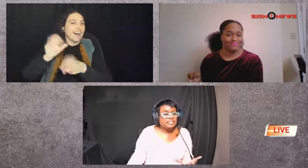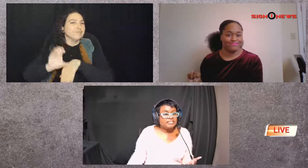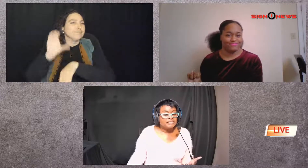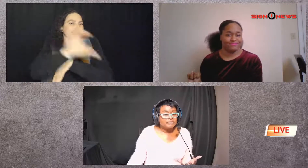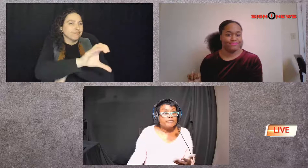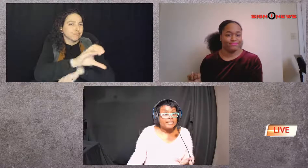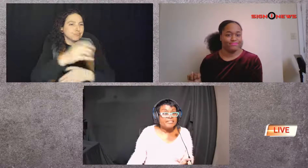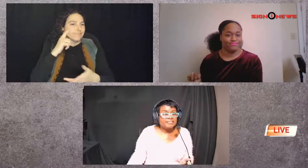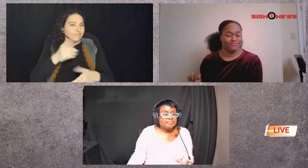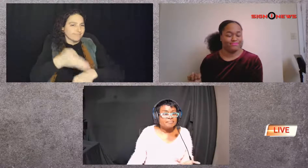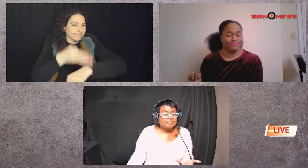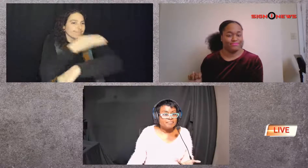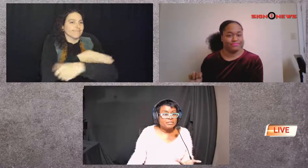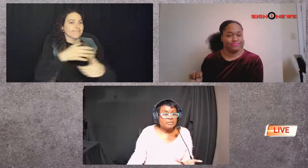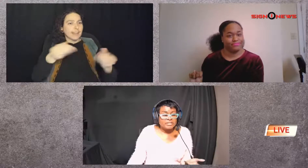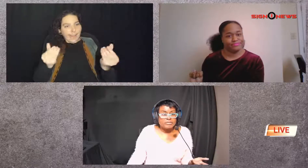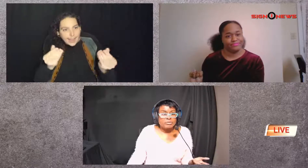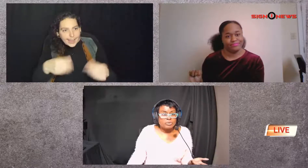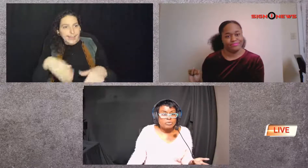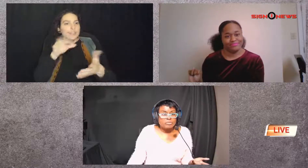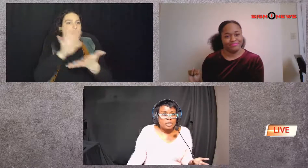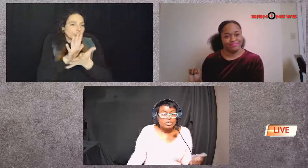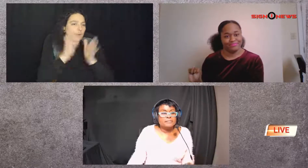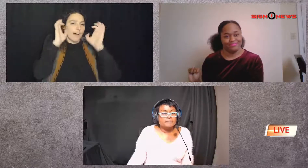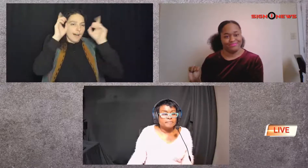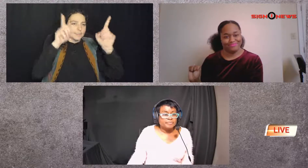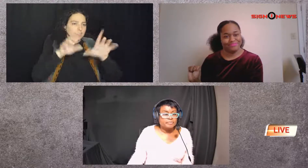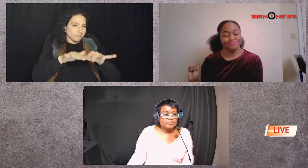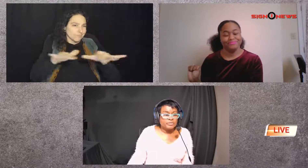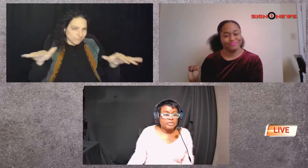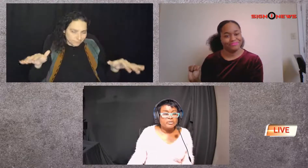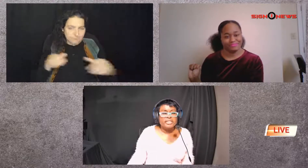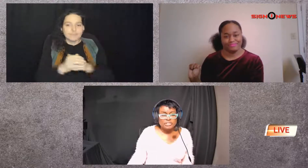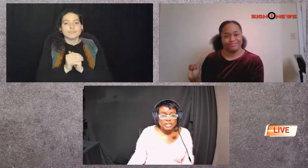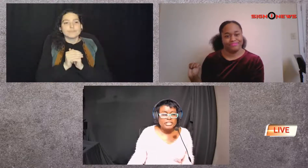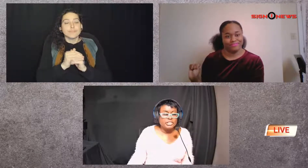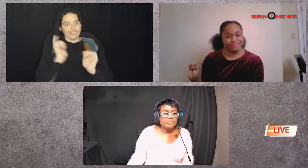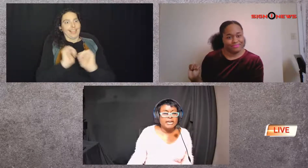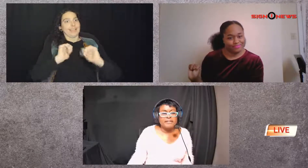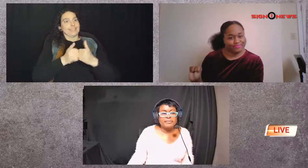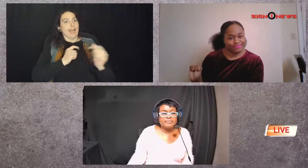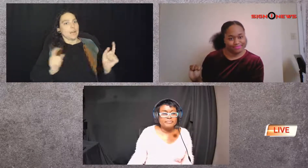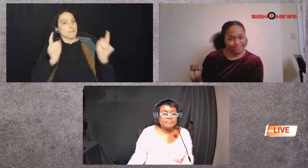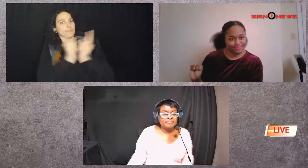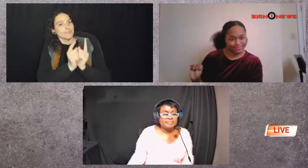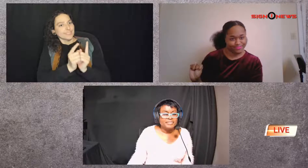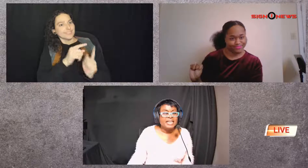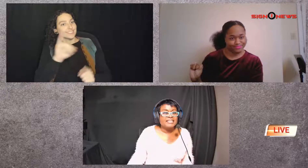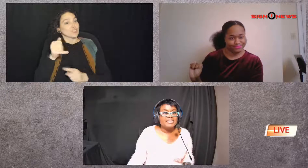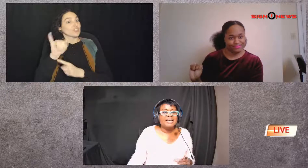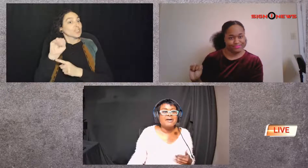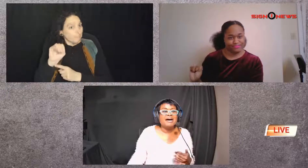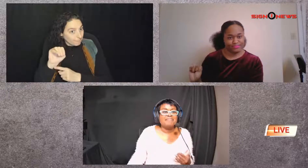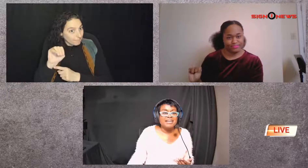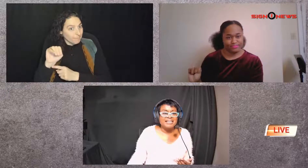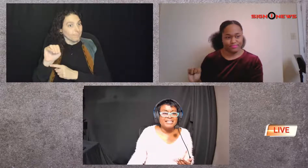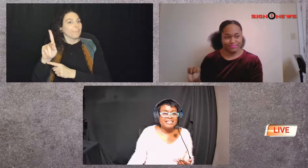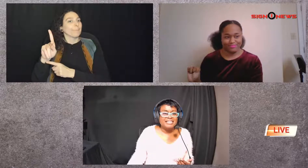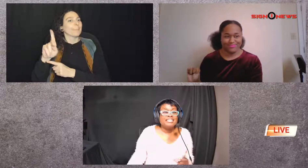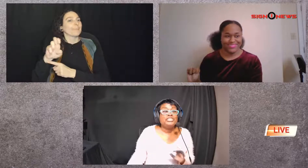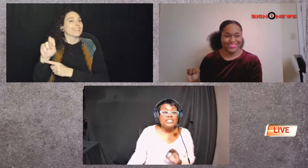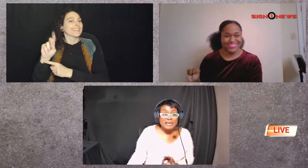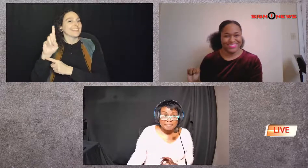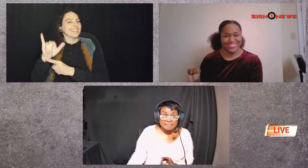proof for funding, that the school works, education, what have you. And that's how I